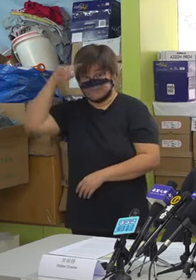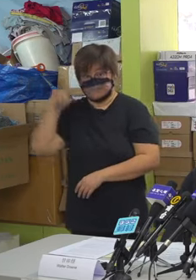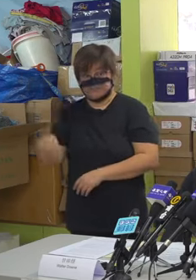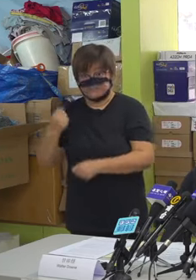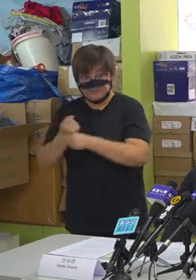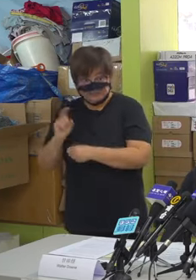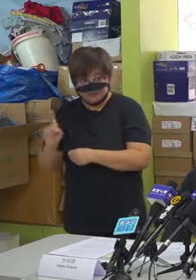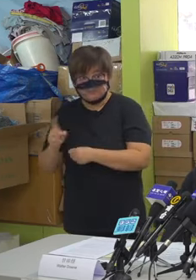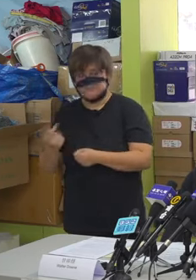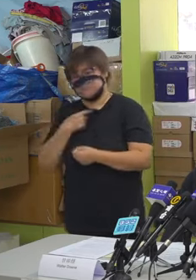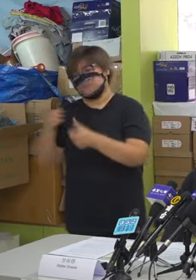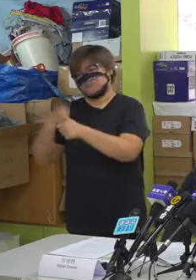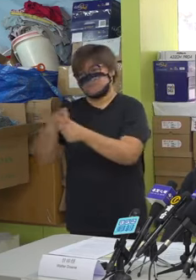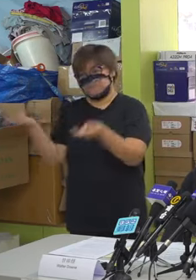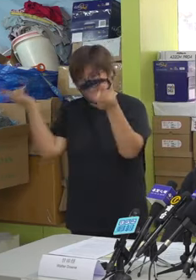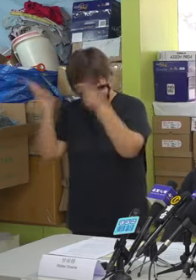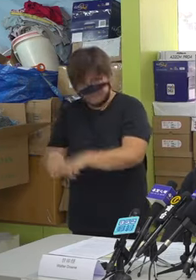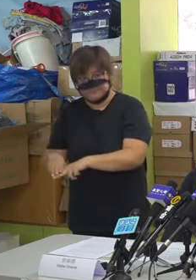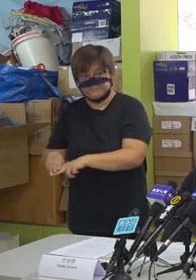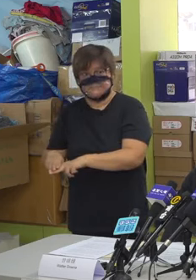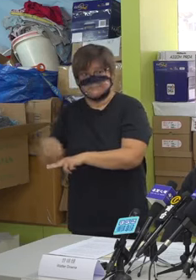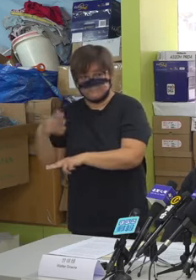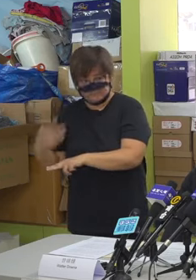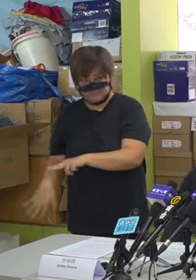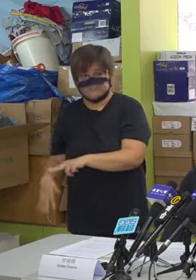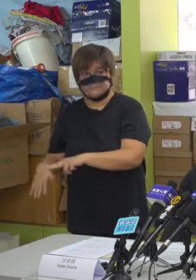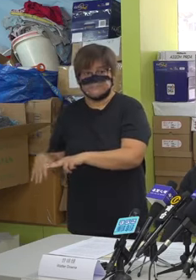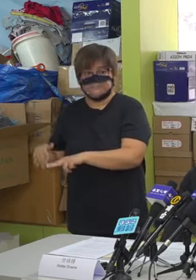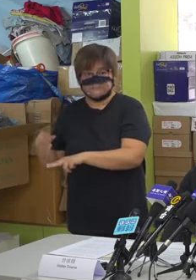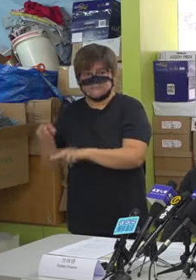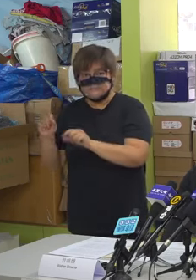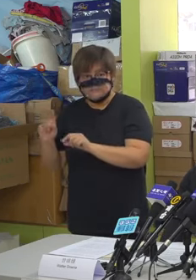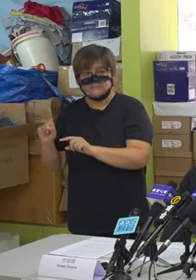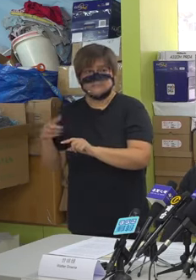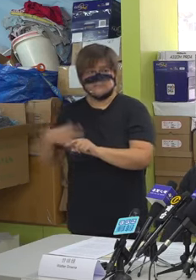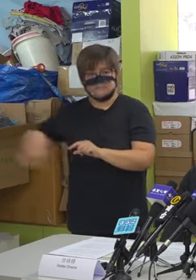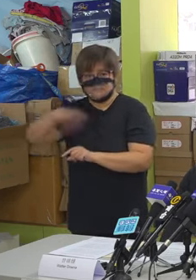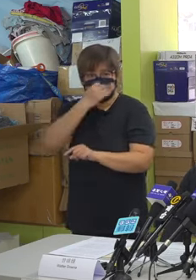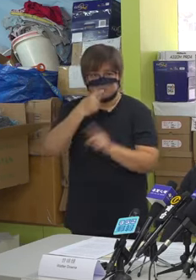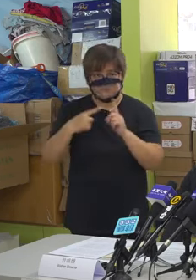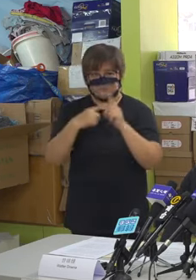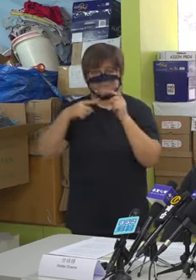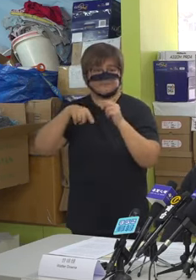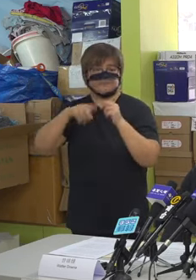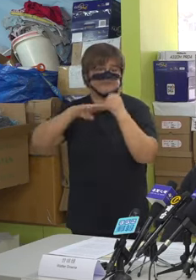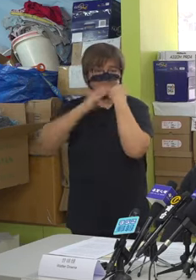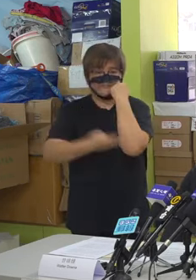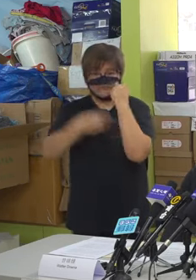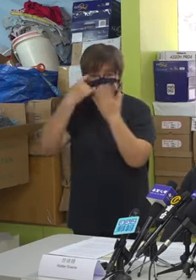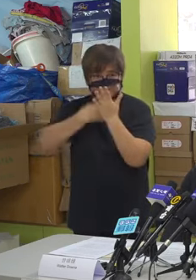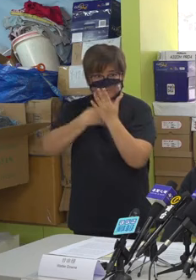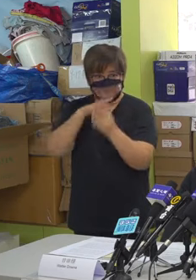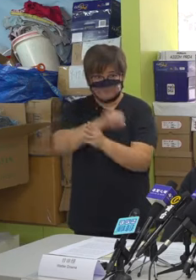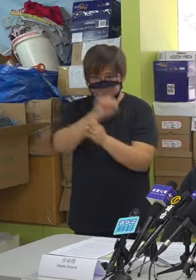anarchy or lawlessness in our city. Our main goal of reforming or